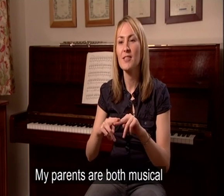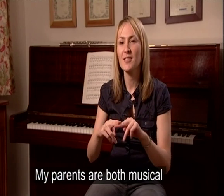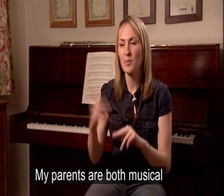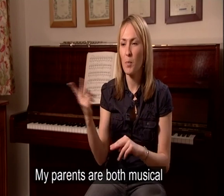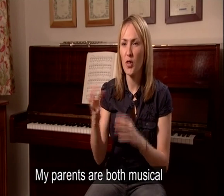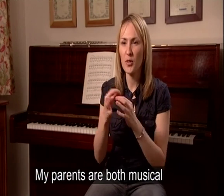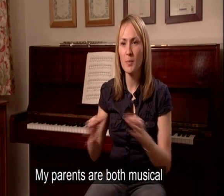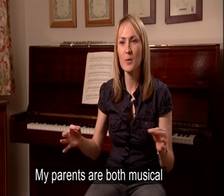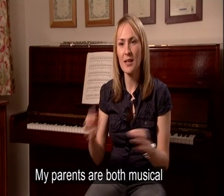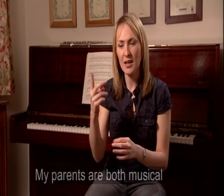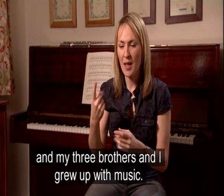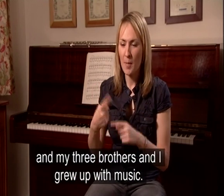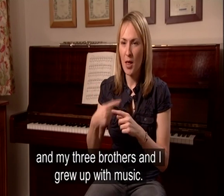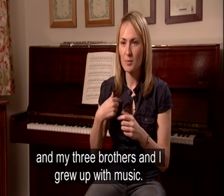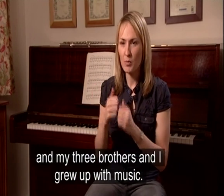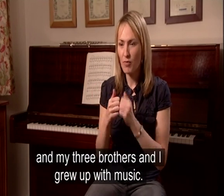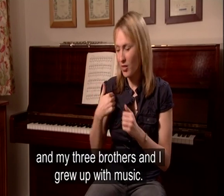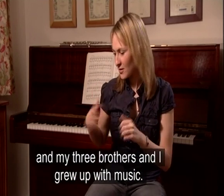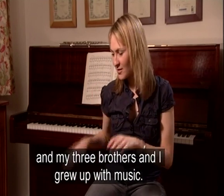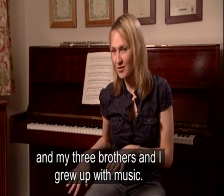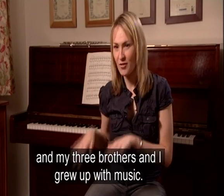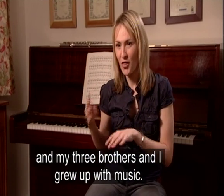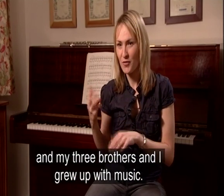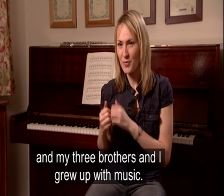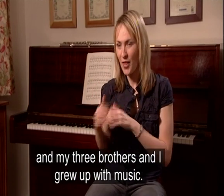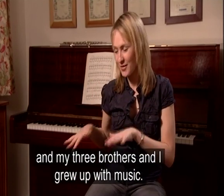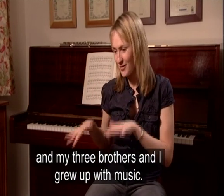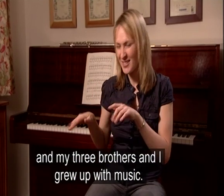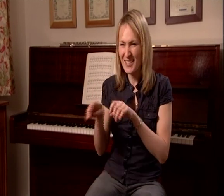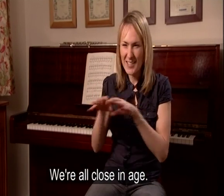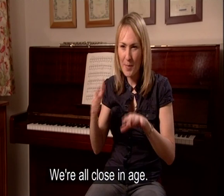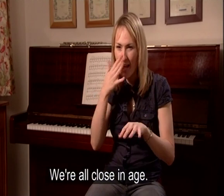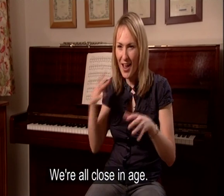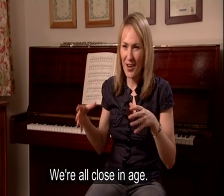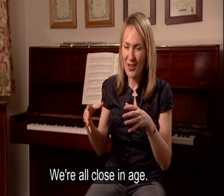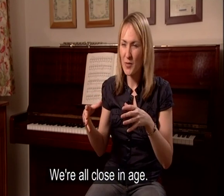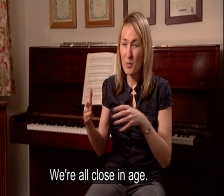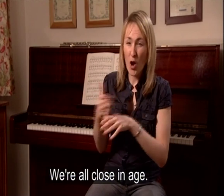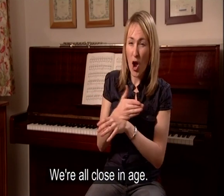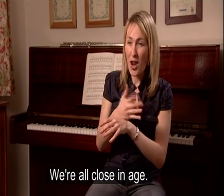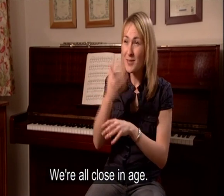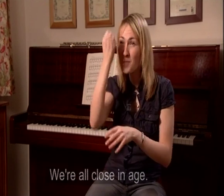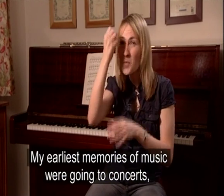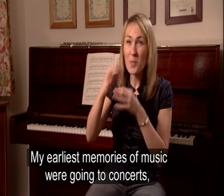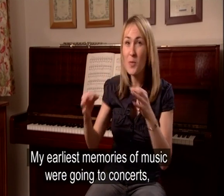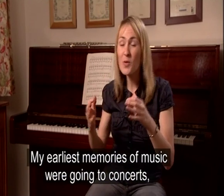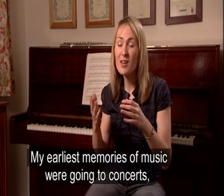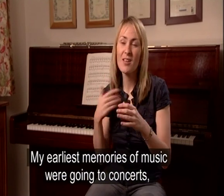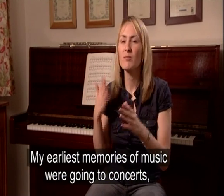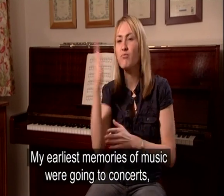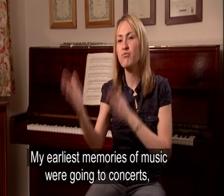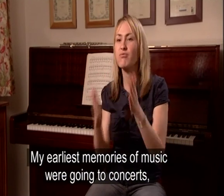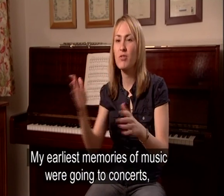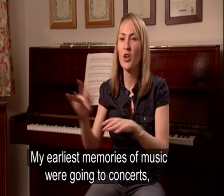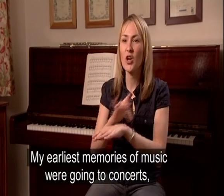My parents are both musical and my three brothers and I grew up with music. We are all close in age. My